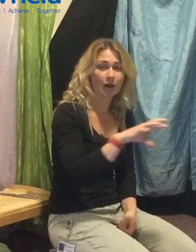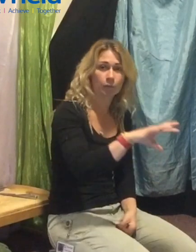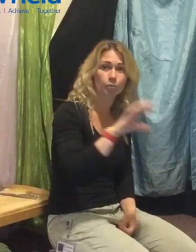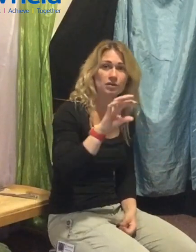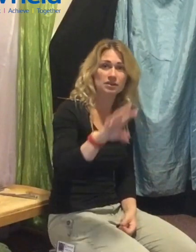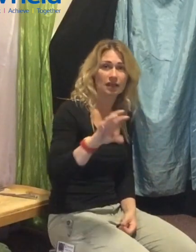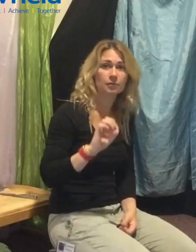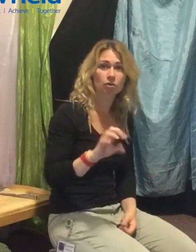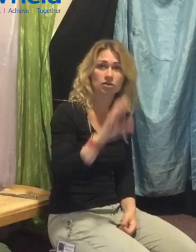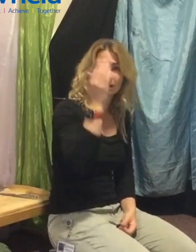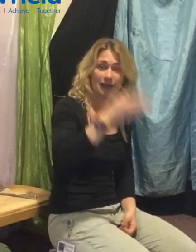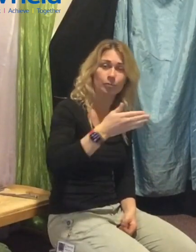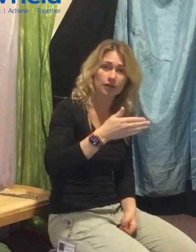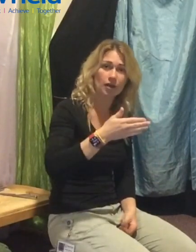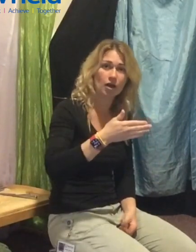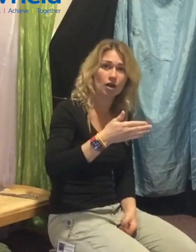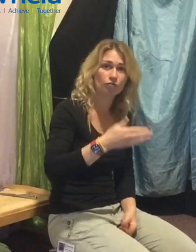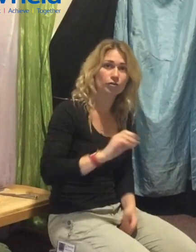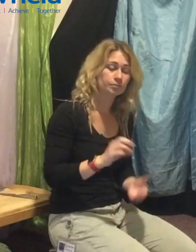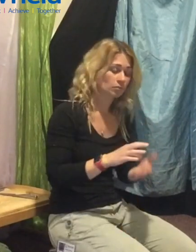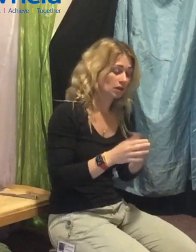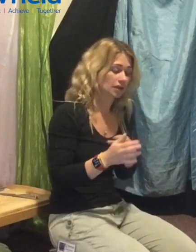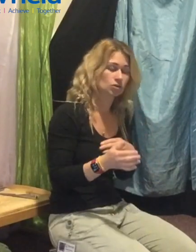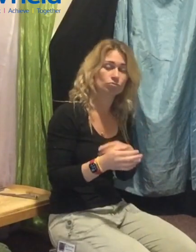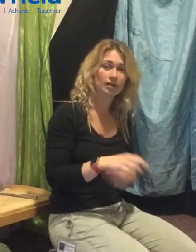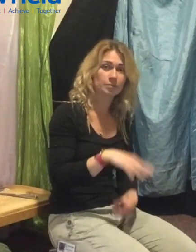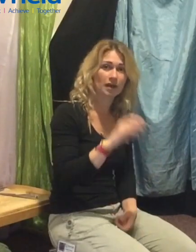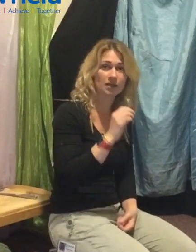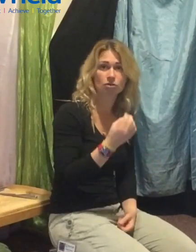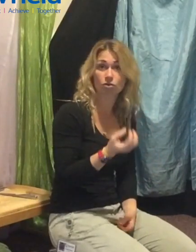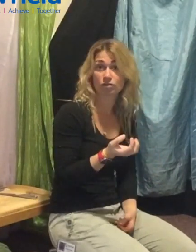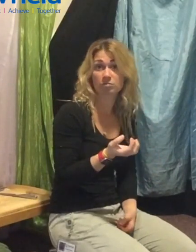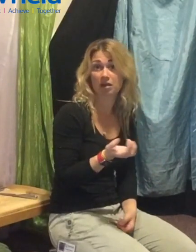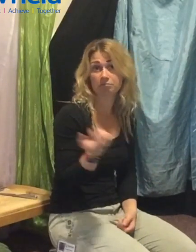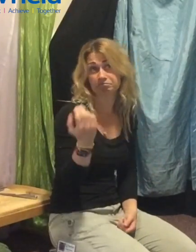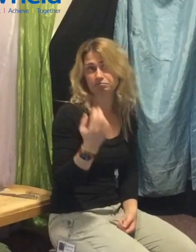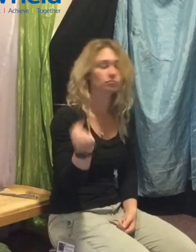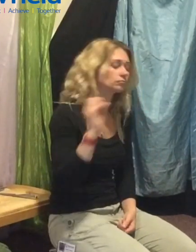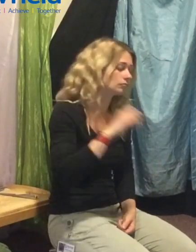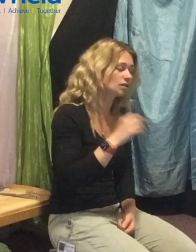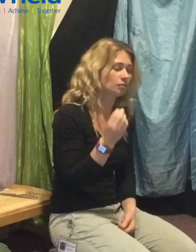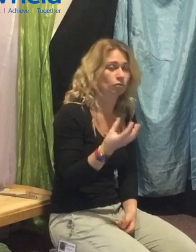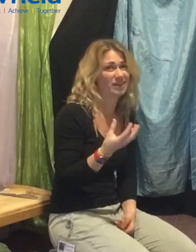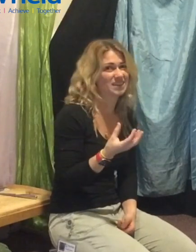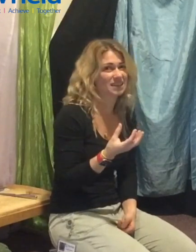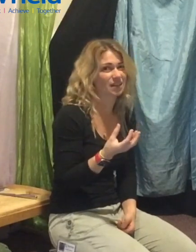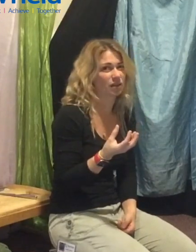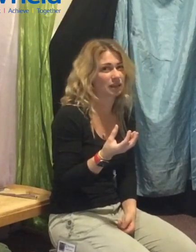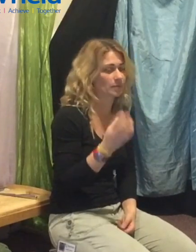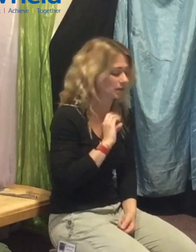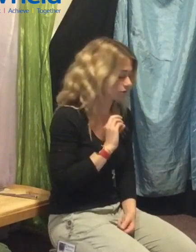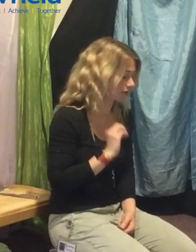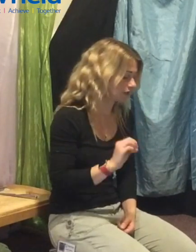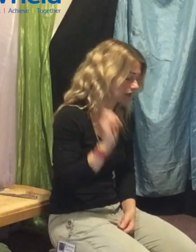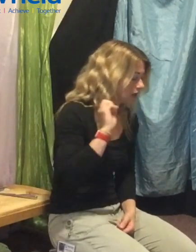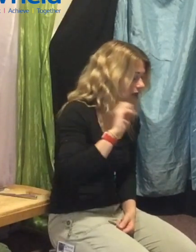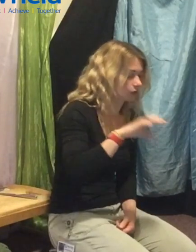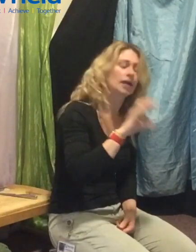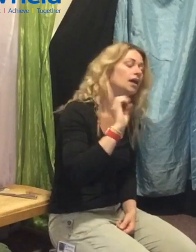apple printing, cutting the apple in half, getting some red paint or green paint. Well, red would stand out a little bit better, I think. Okay, and you